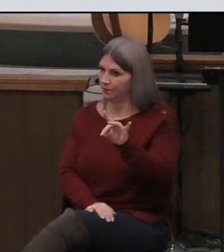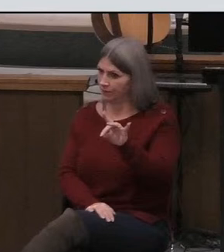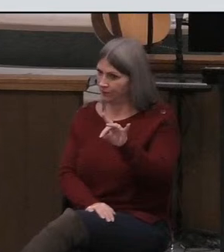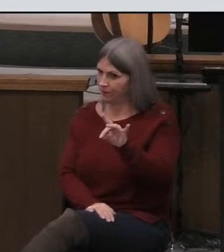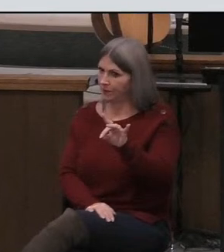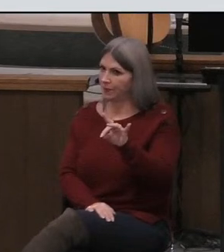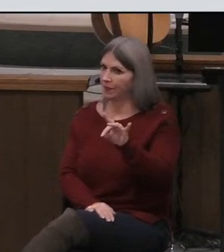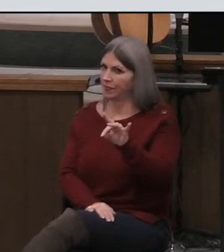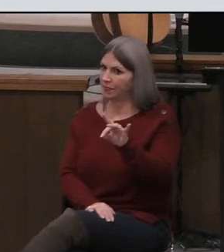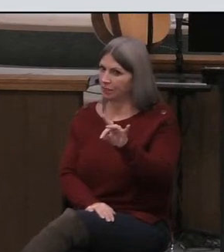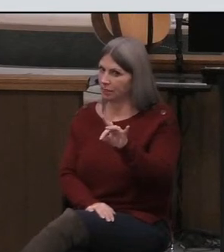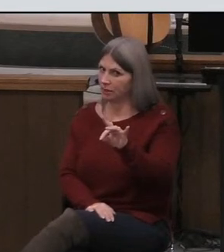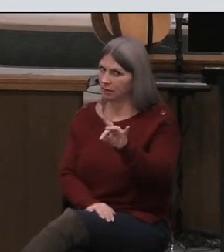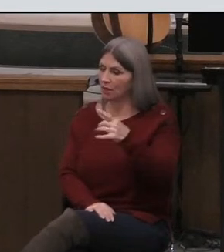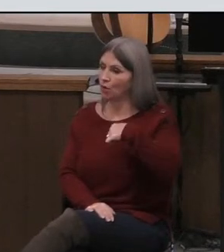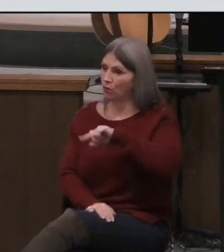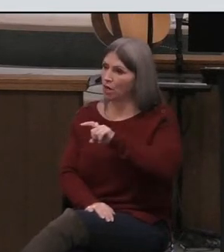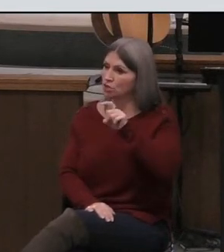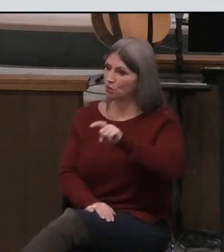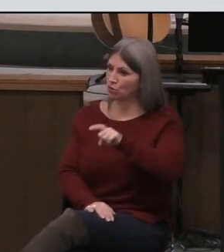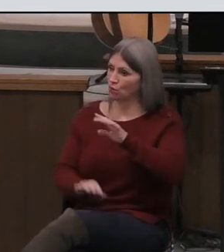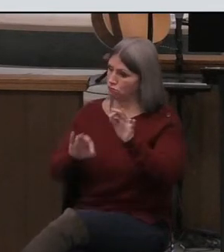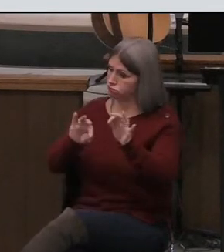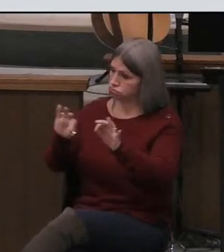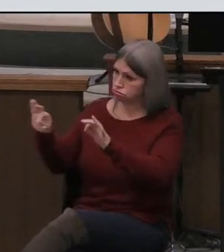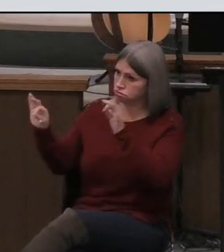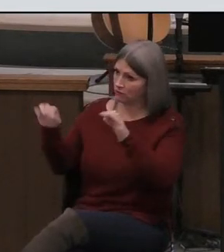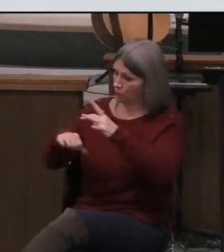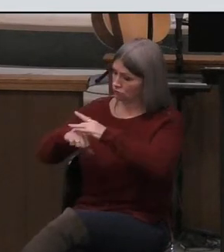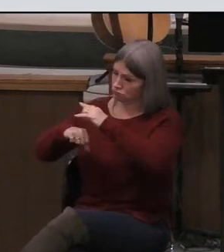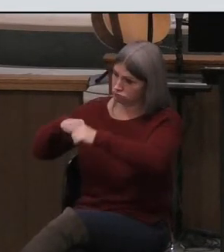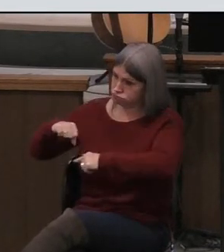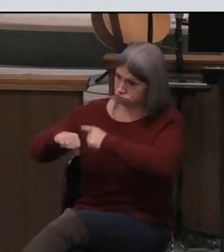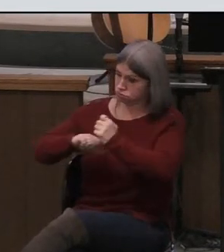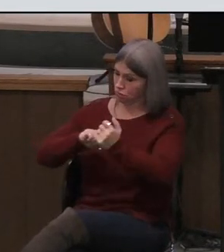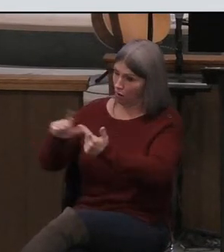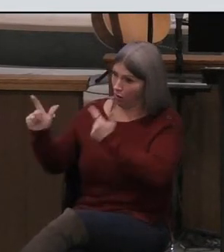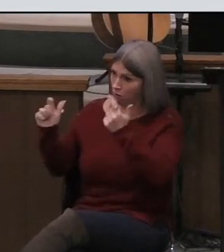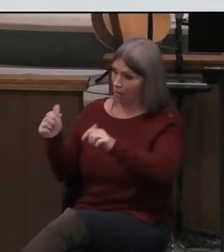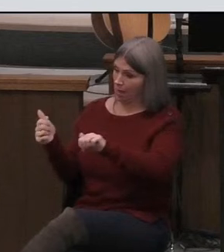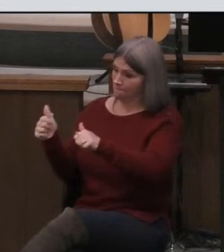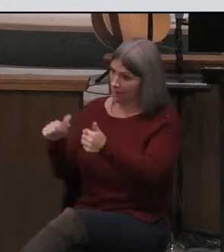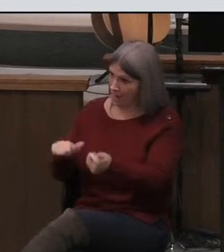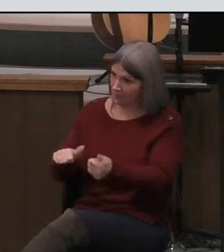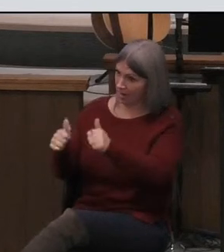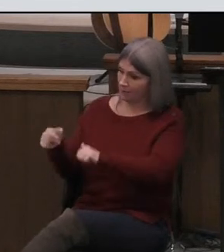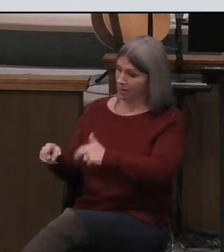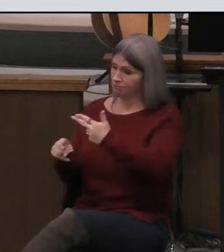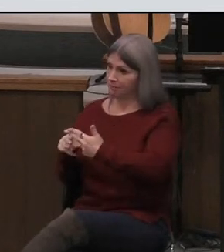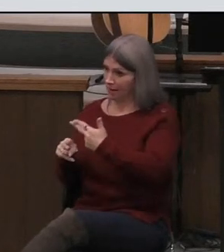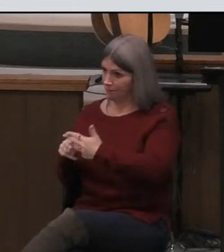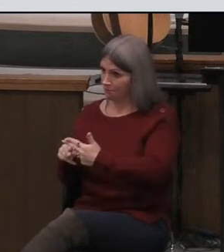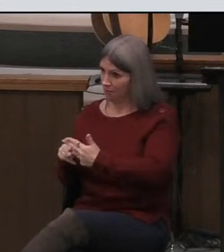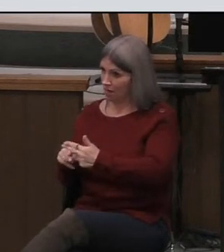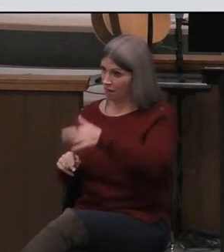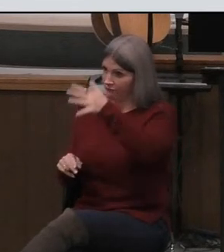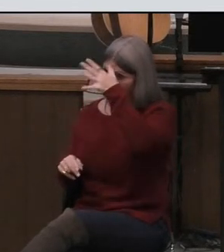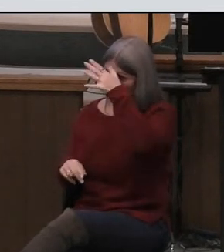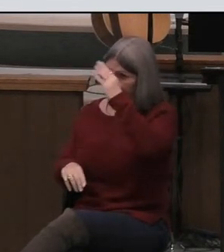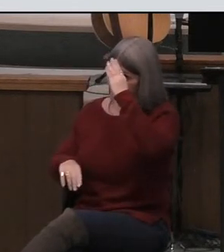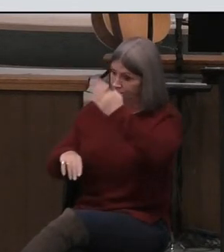tells us we're supposed to go and make disciples of all nations, baptizing them in the name of the Father and the Son and the Holy